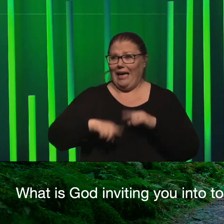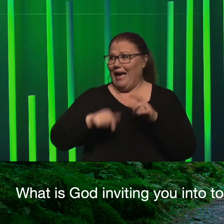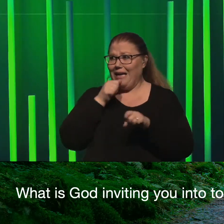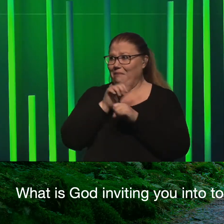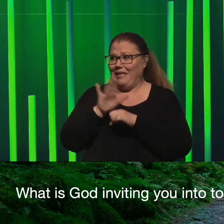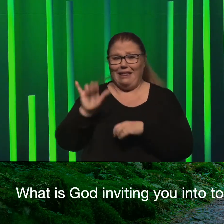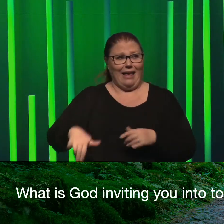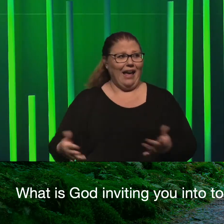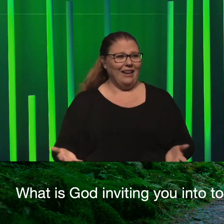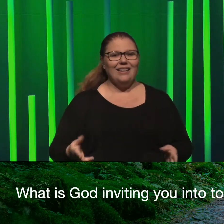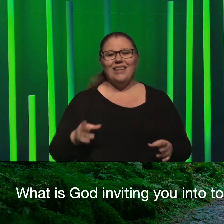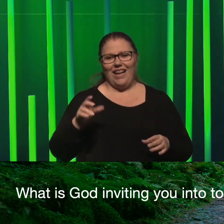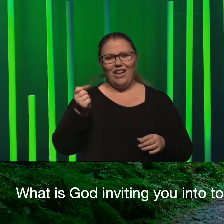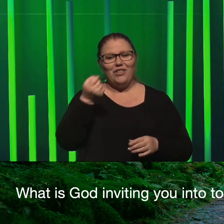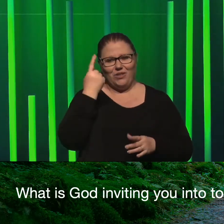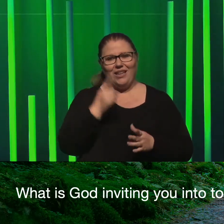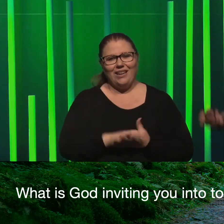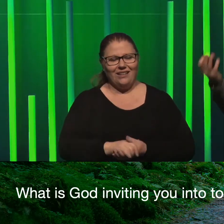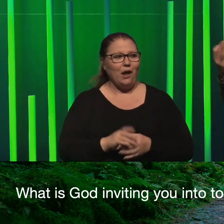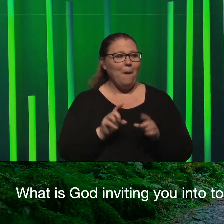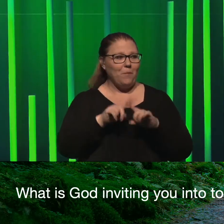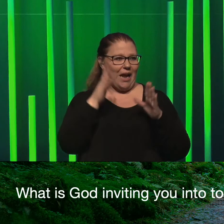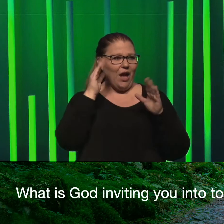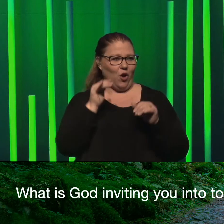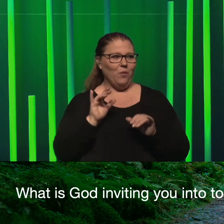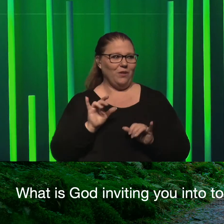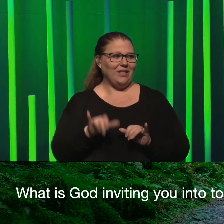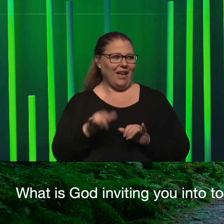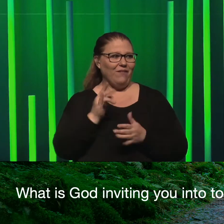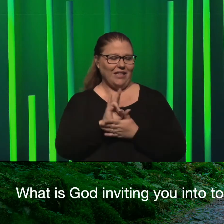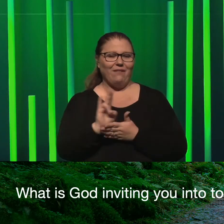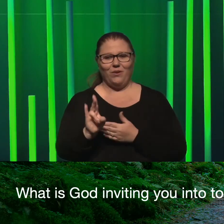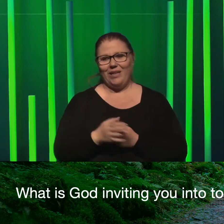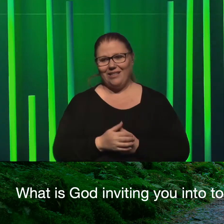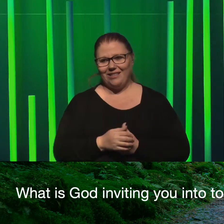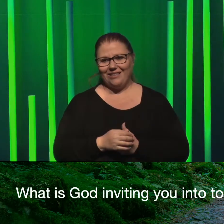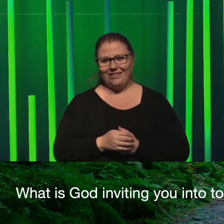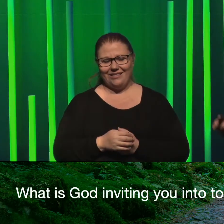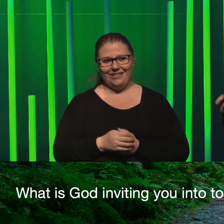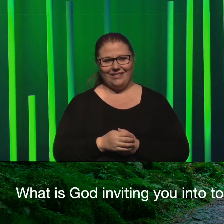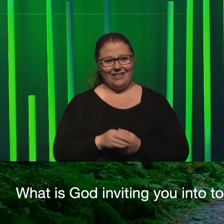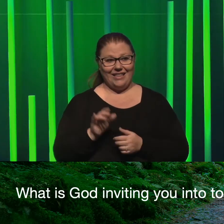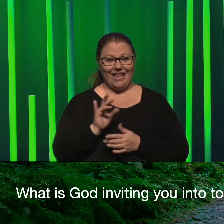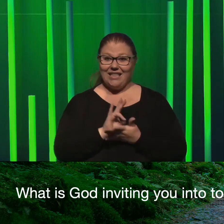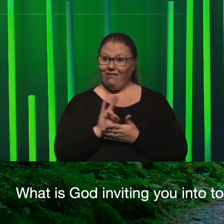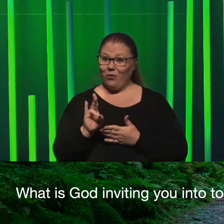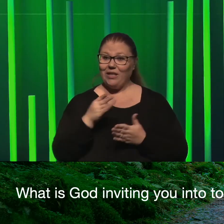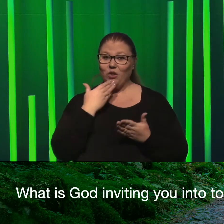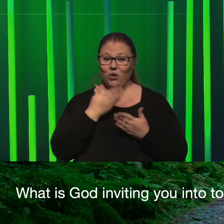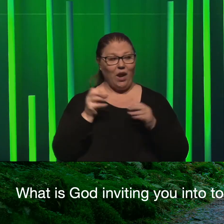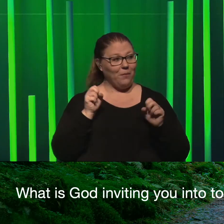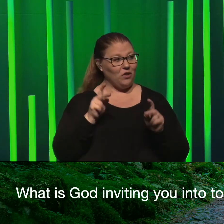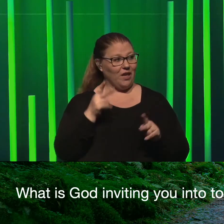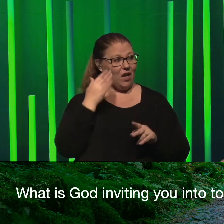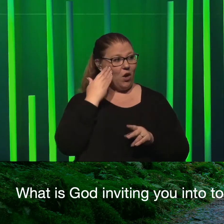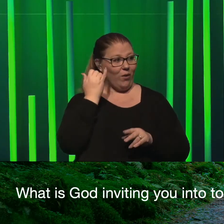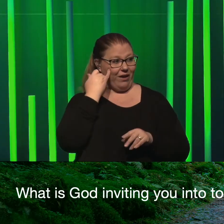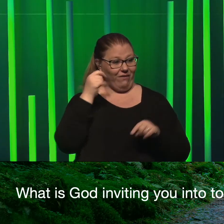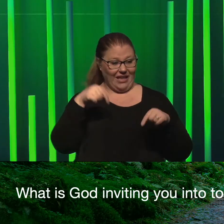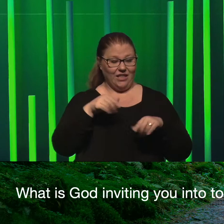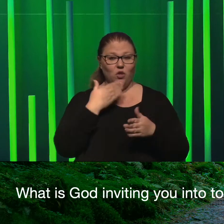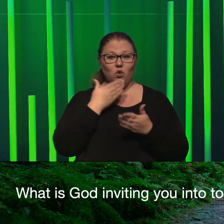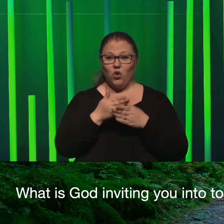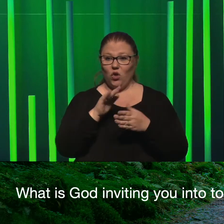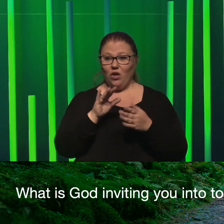right? Totally get it. But I still hope you stick around for 7 weeks, 7 weeks will give you a good opportunity to know whether or not this is a good